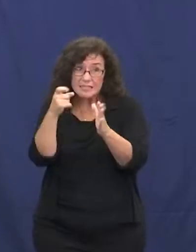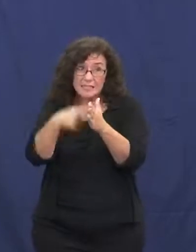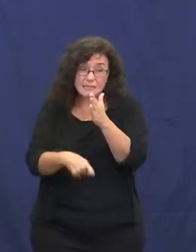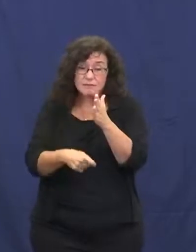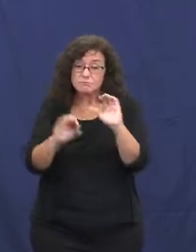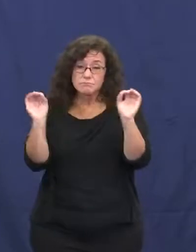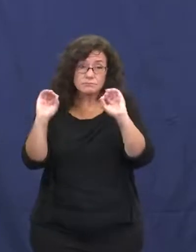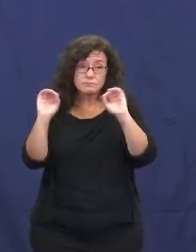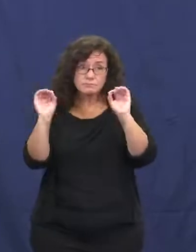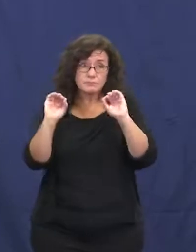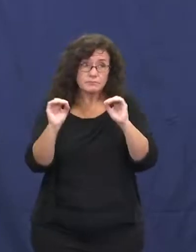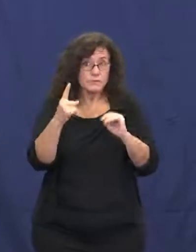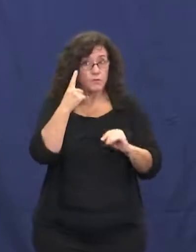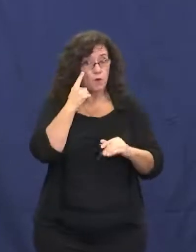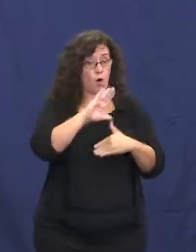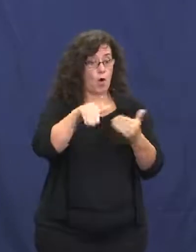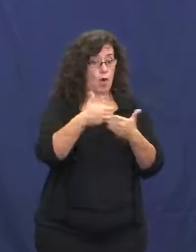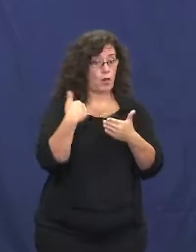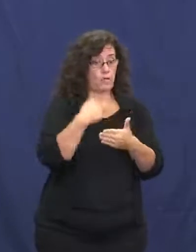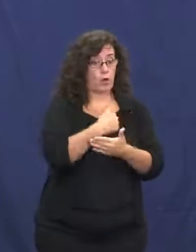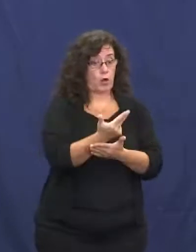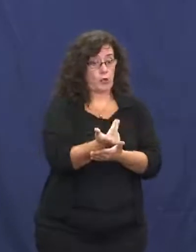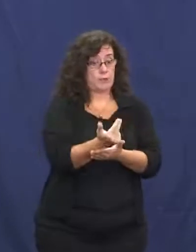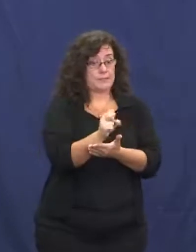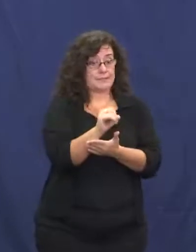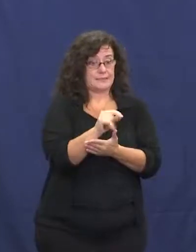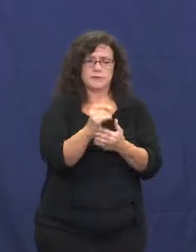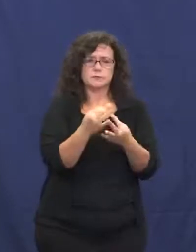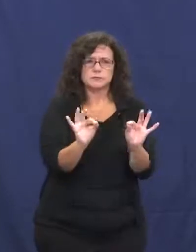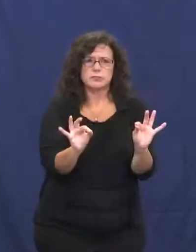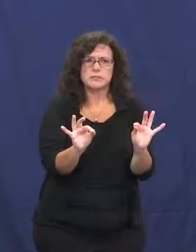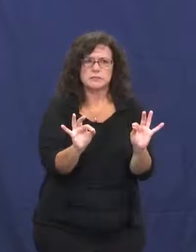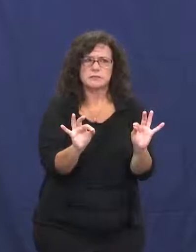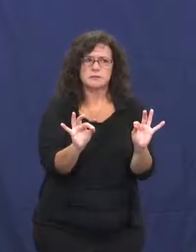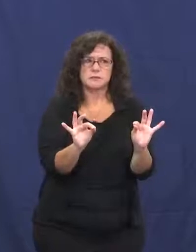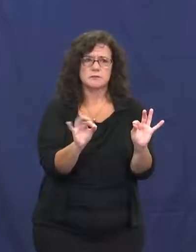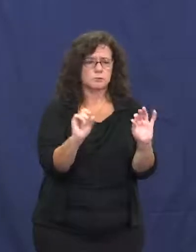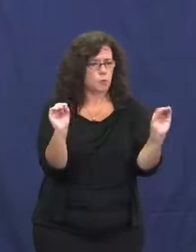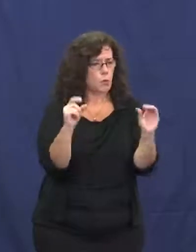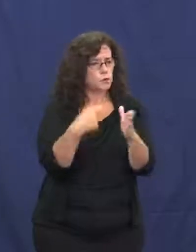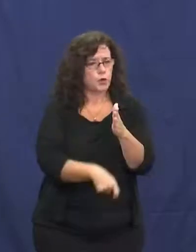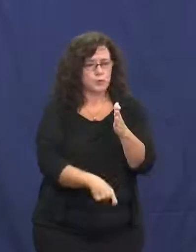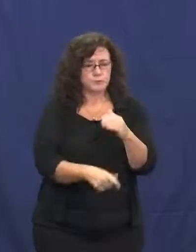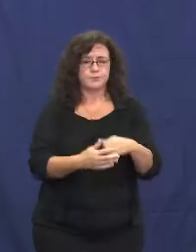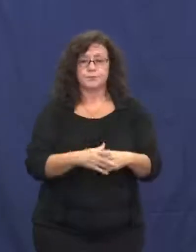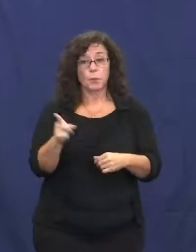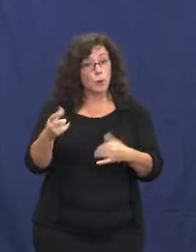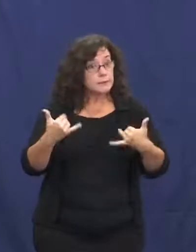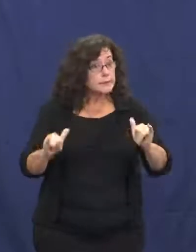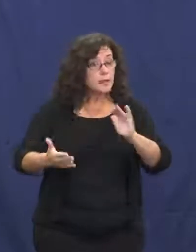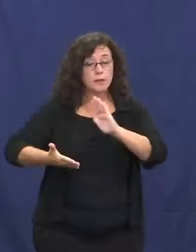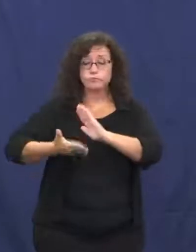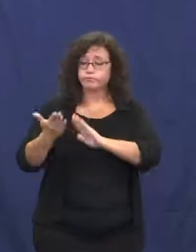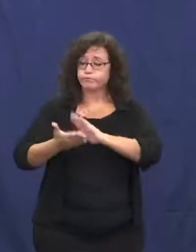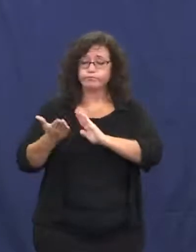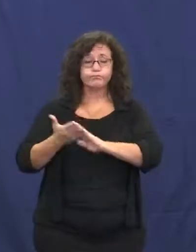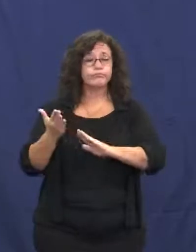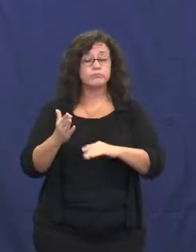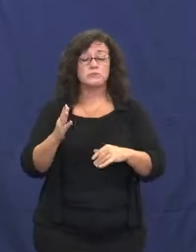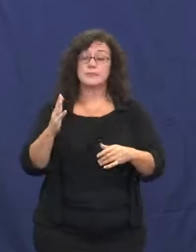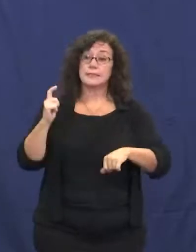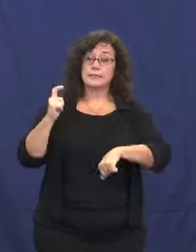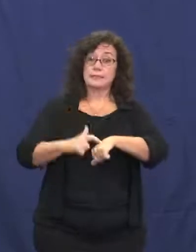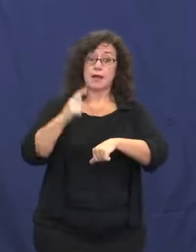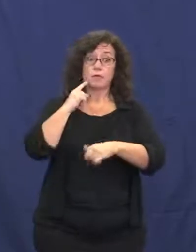sites, they are free. And we continue to have excellent testing capacity where the turnaround time for your